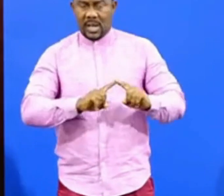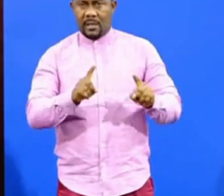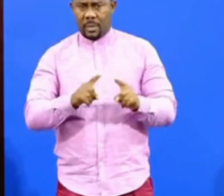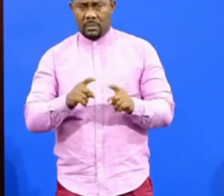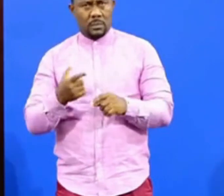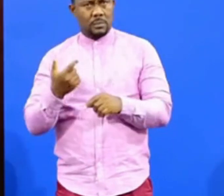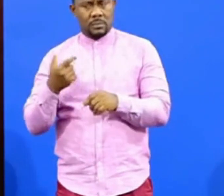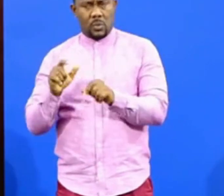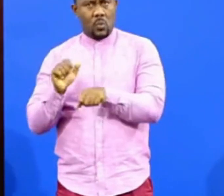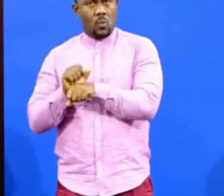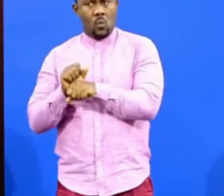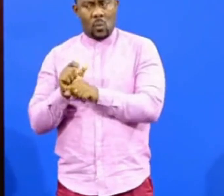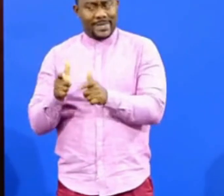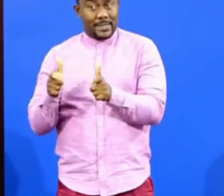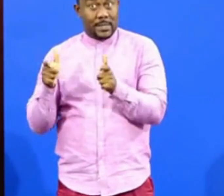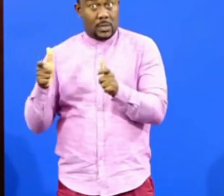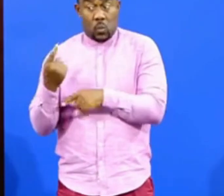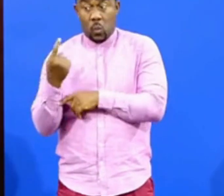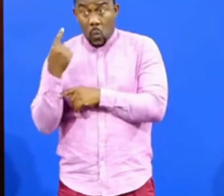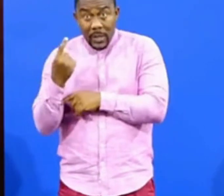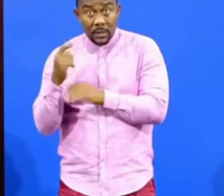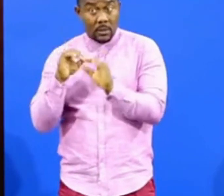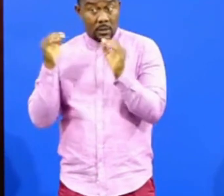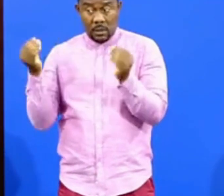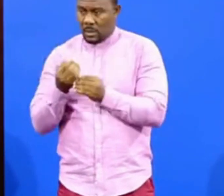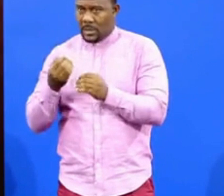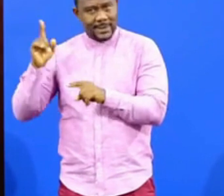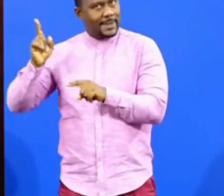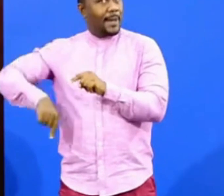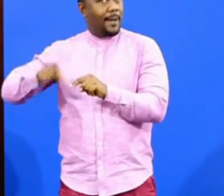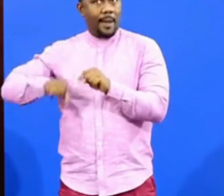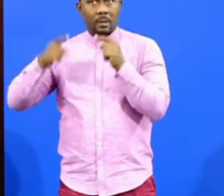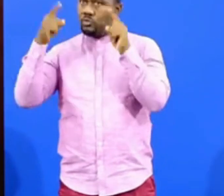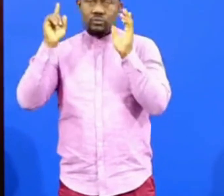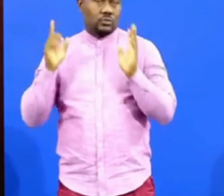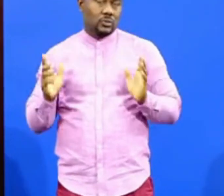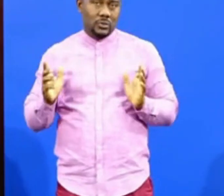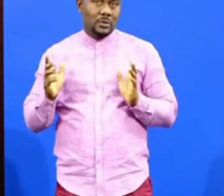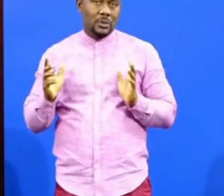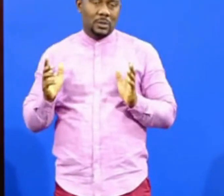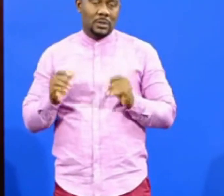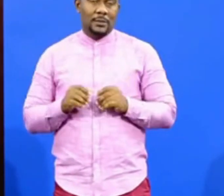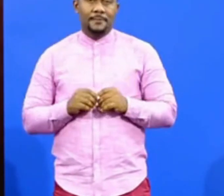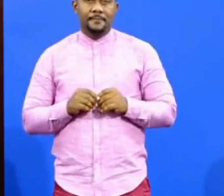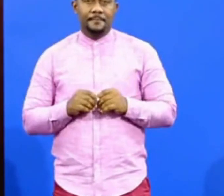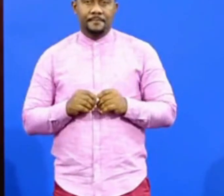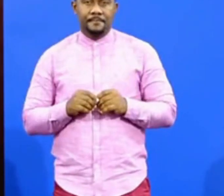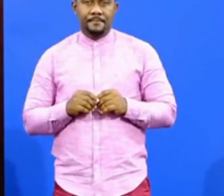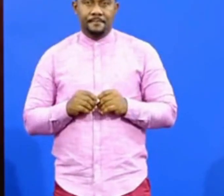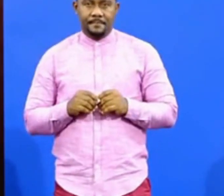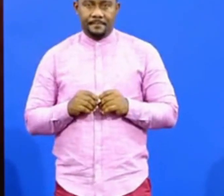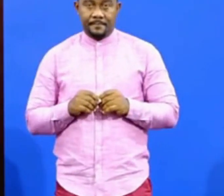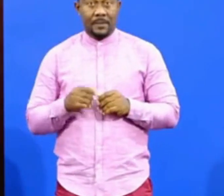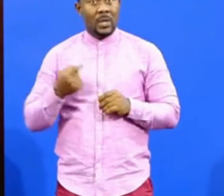imagine, it's not something which one single entity can do alone. The ambition is high. As it stands, we actually sit under